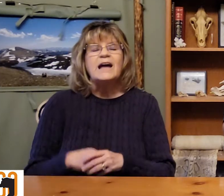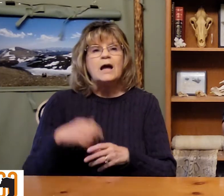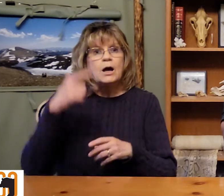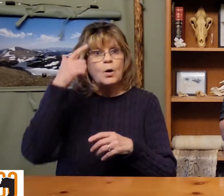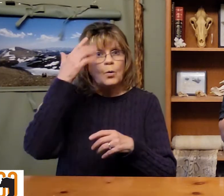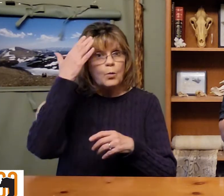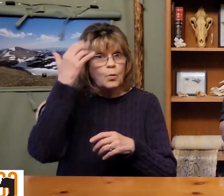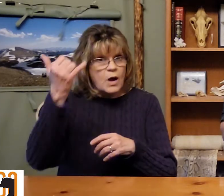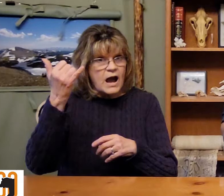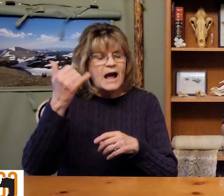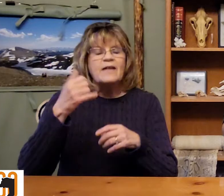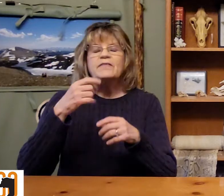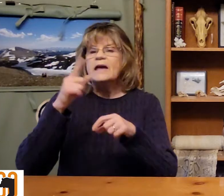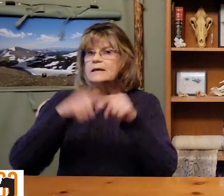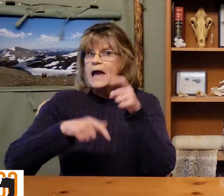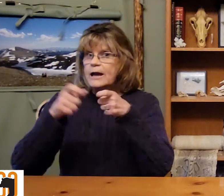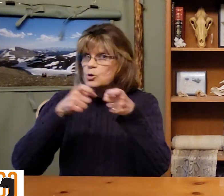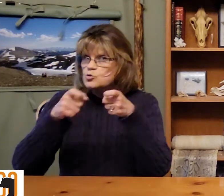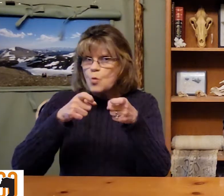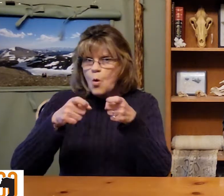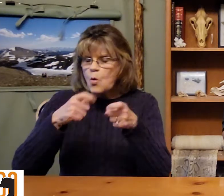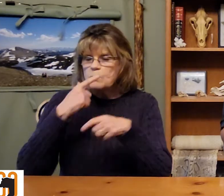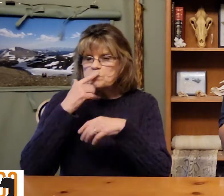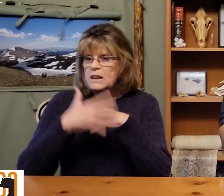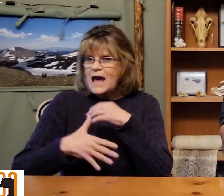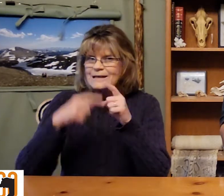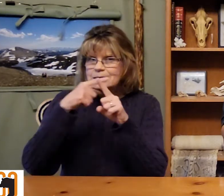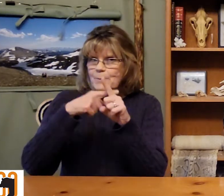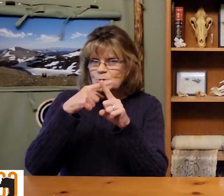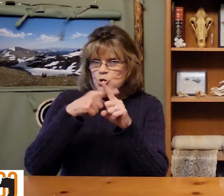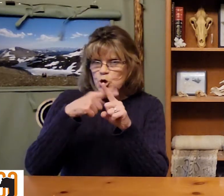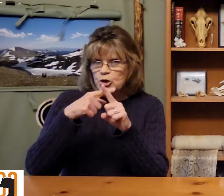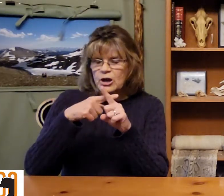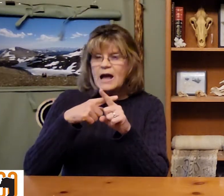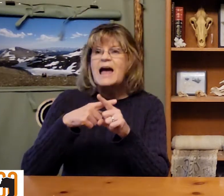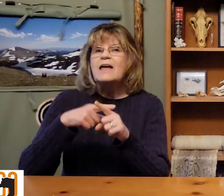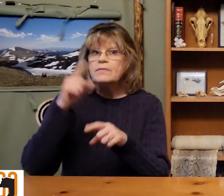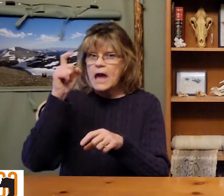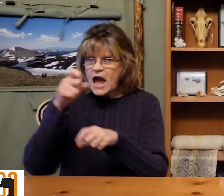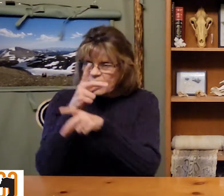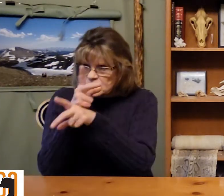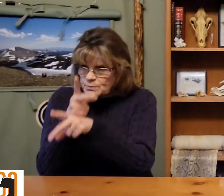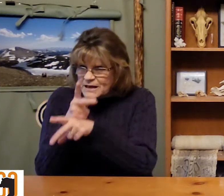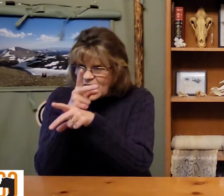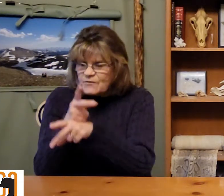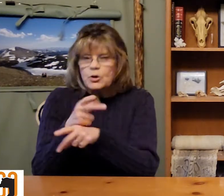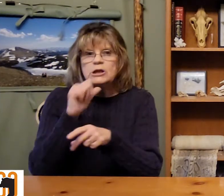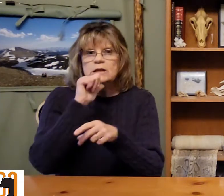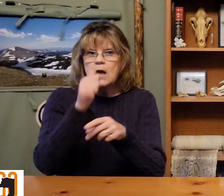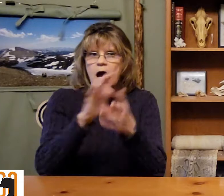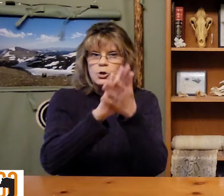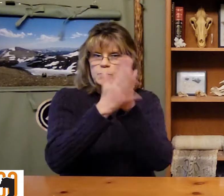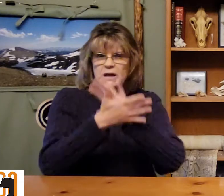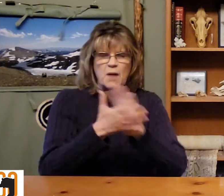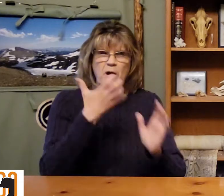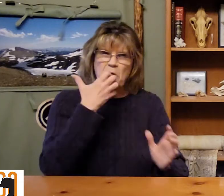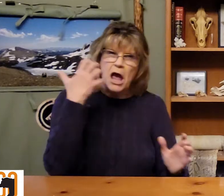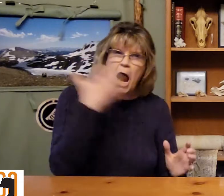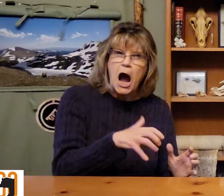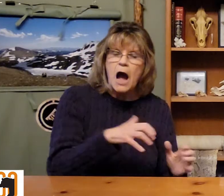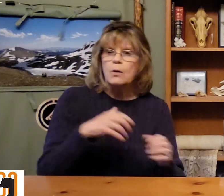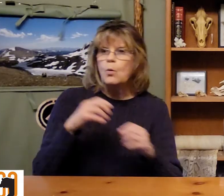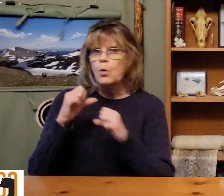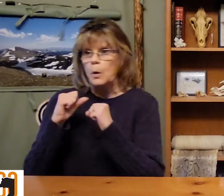Because they cannot control their blood temperature, they do have to be careful not to get too hot or too cold.